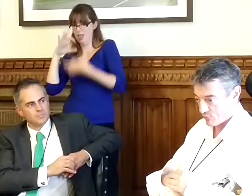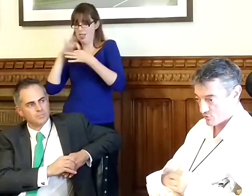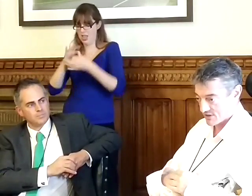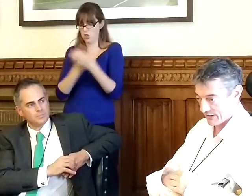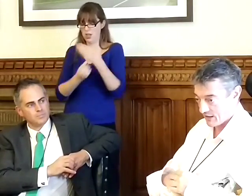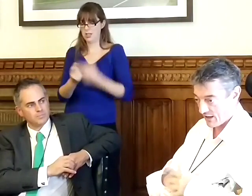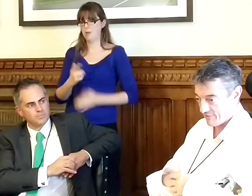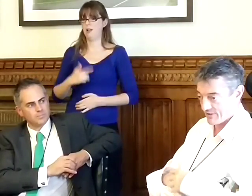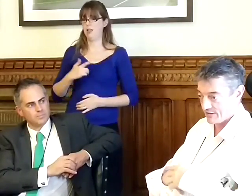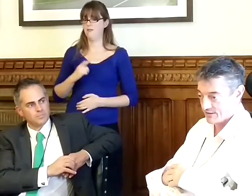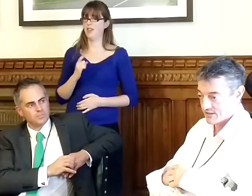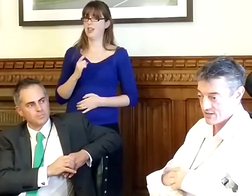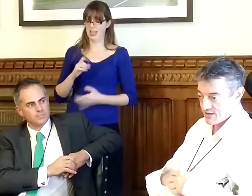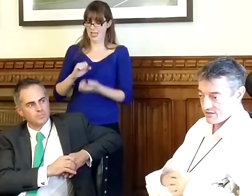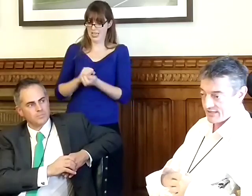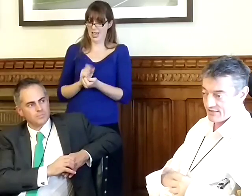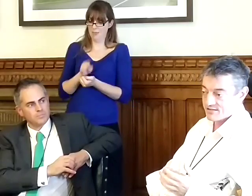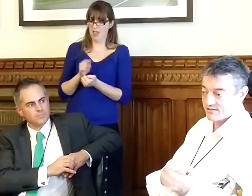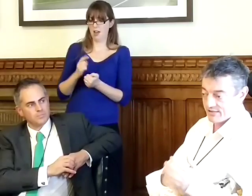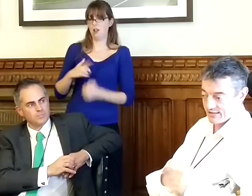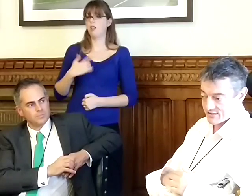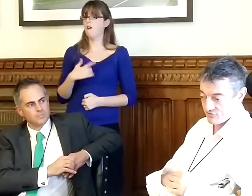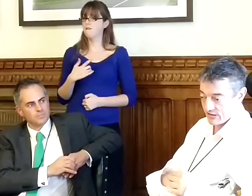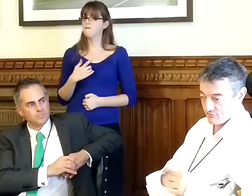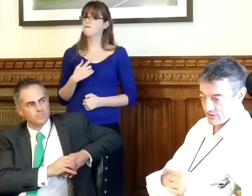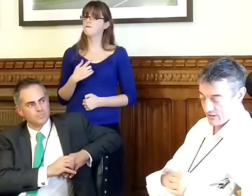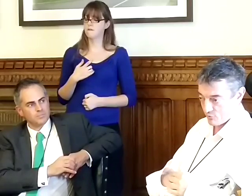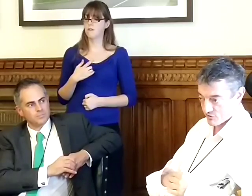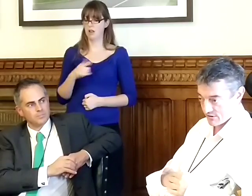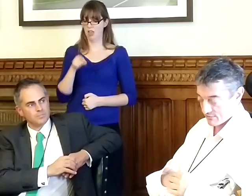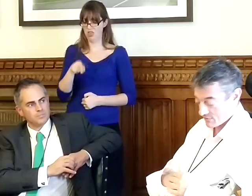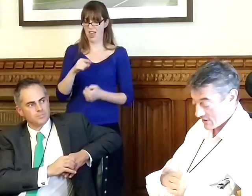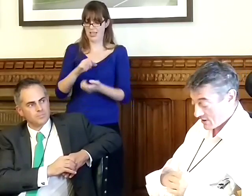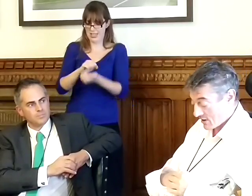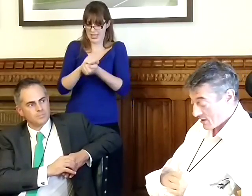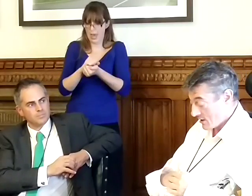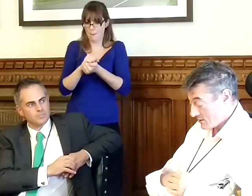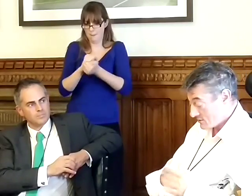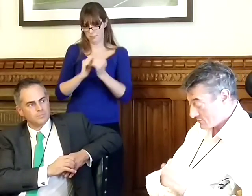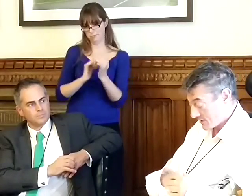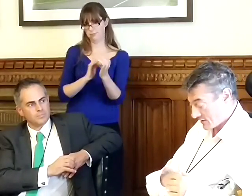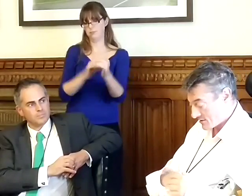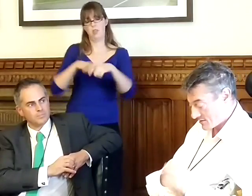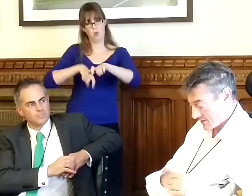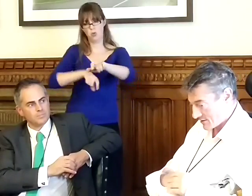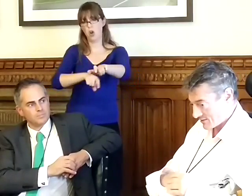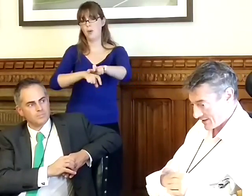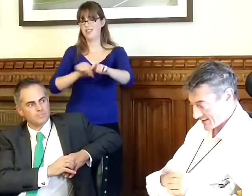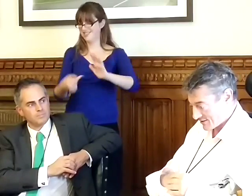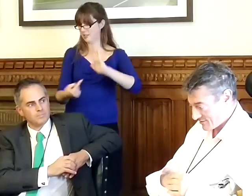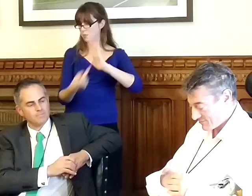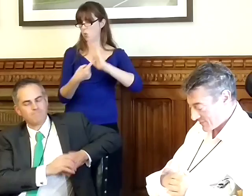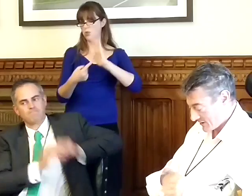that are so important alive, and that's really important.